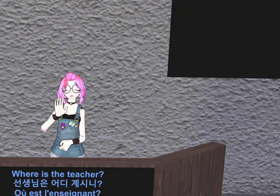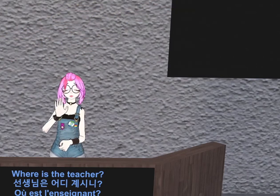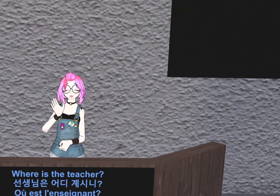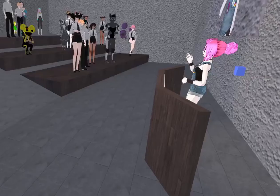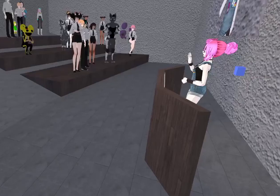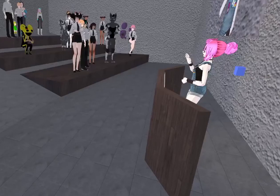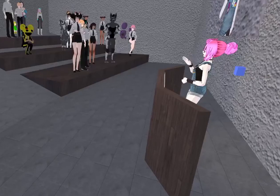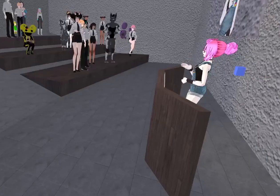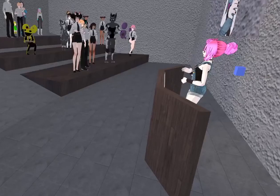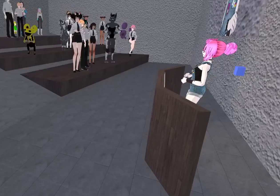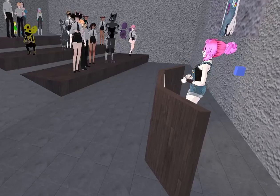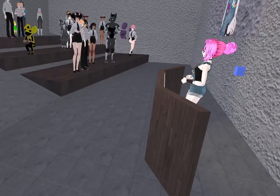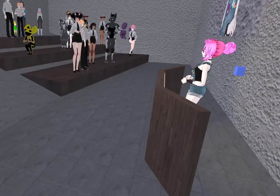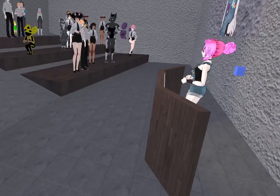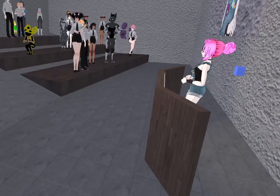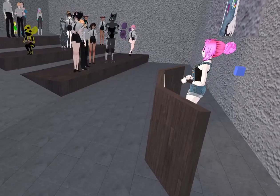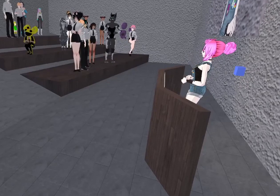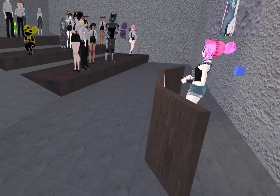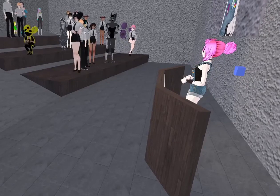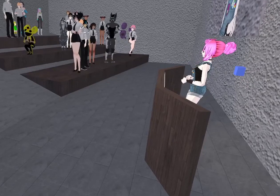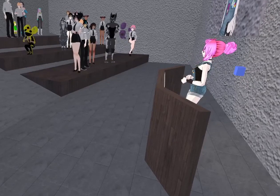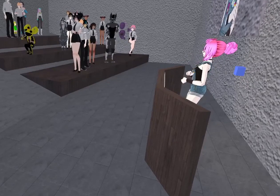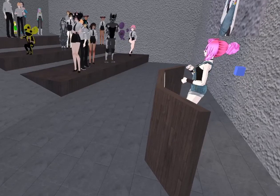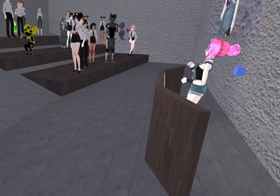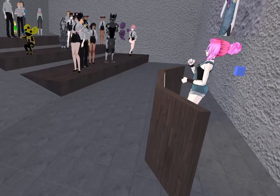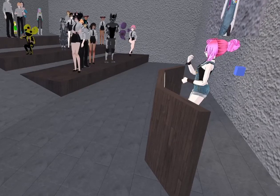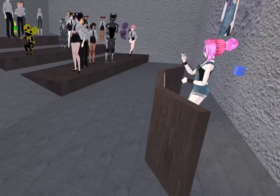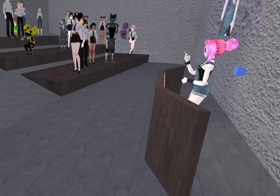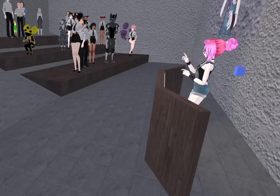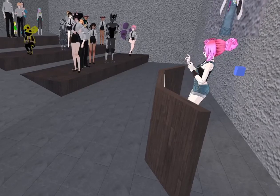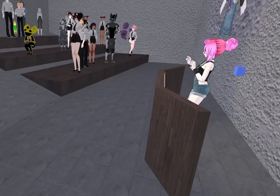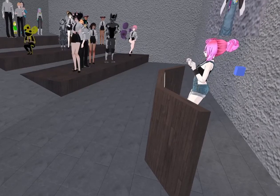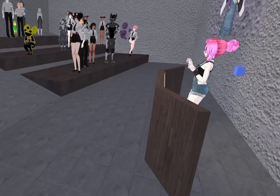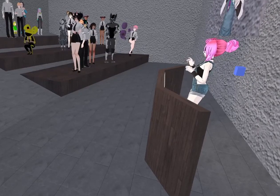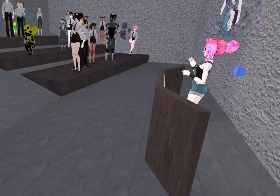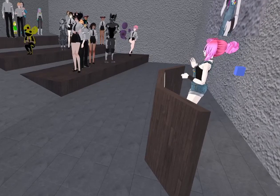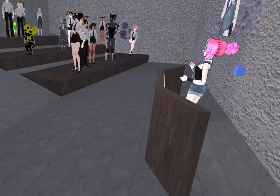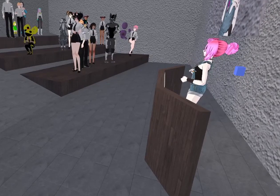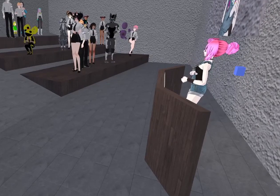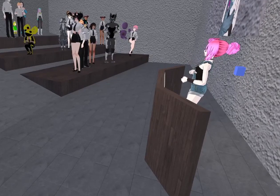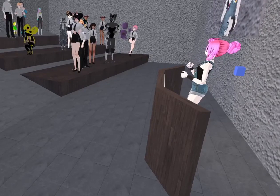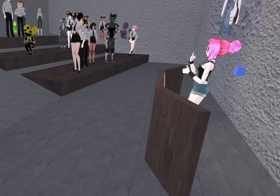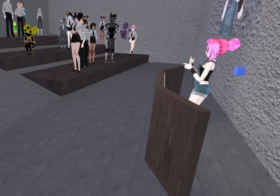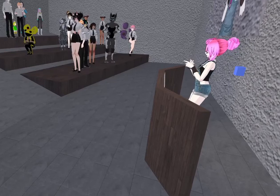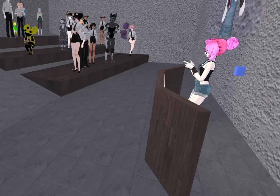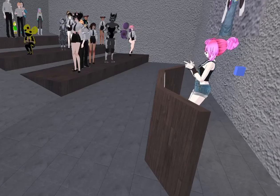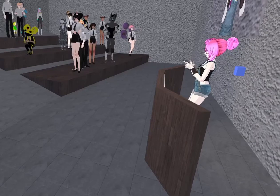Hi, Just PT. Hi, I actually have two questions. So one relates back to the sports.